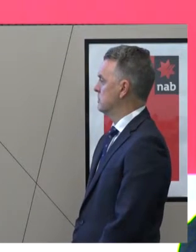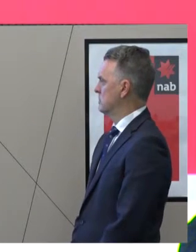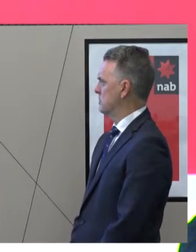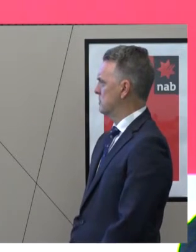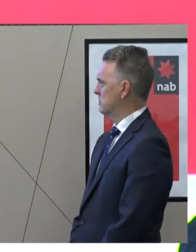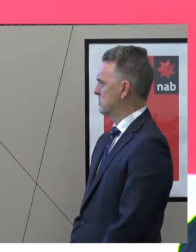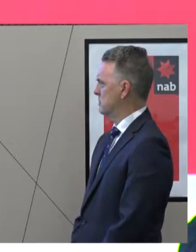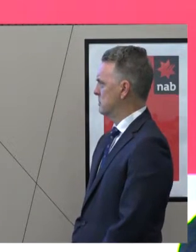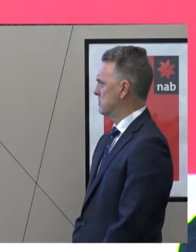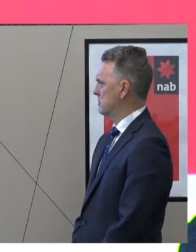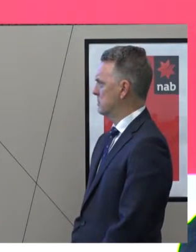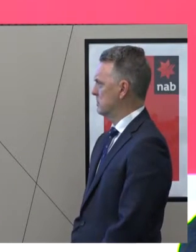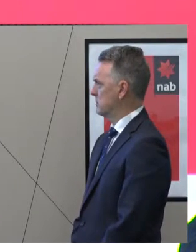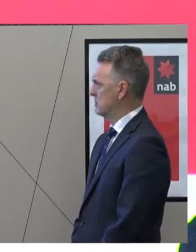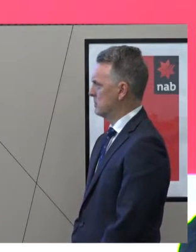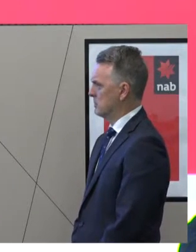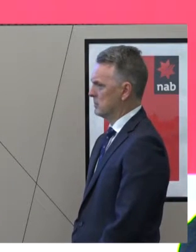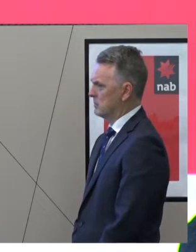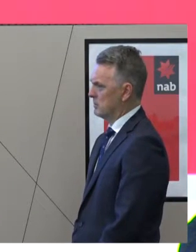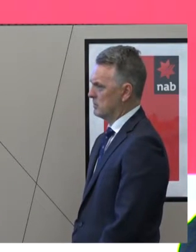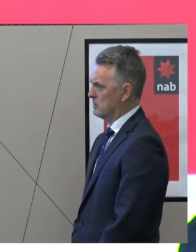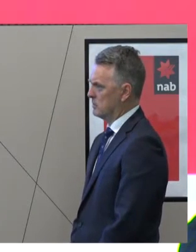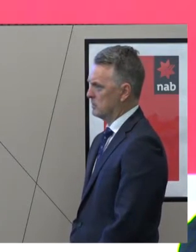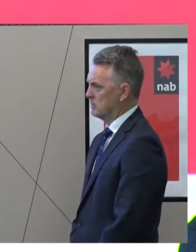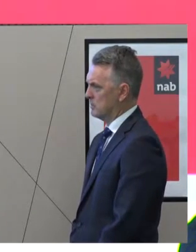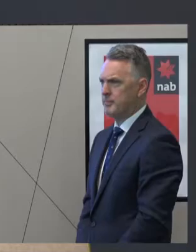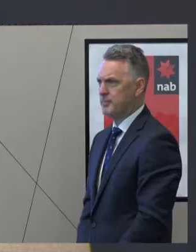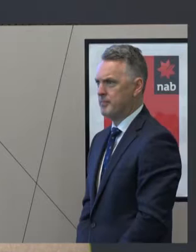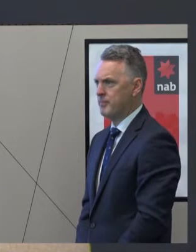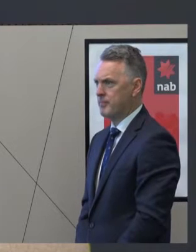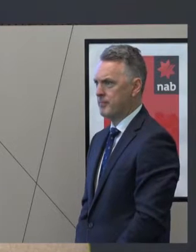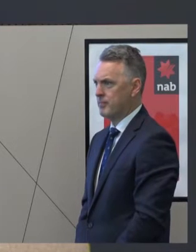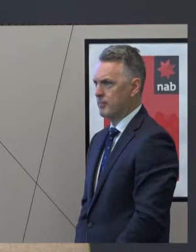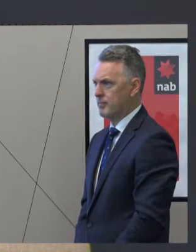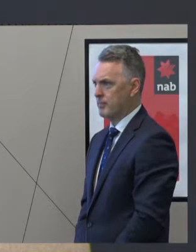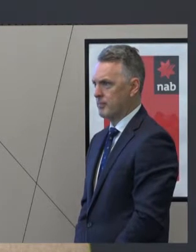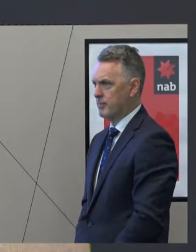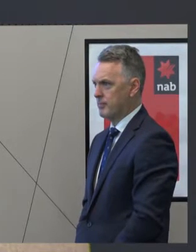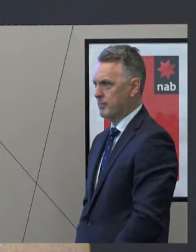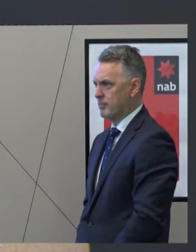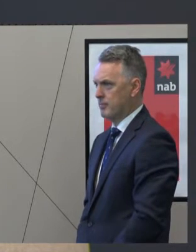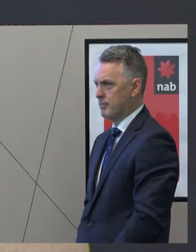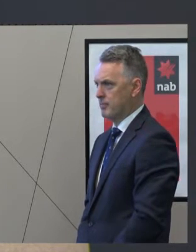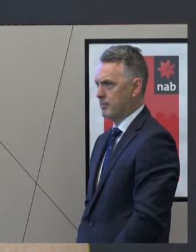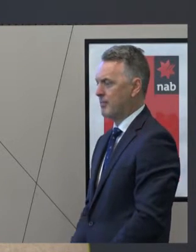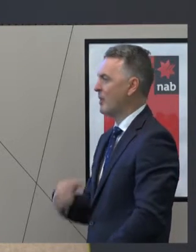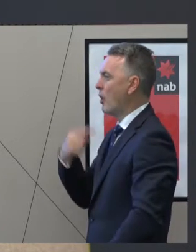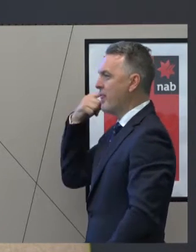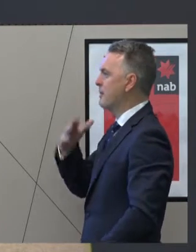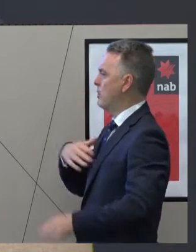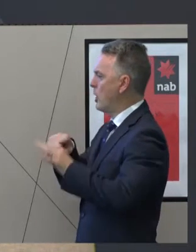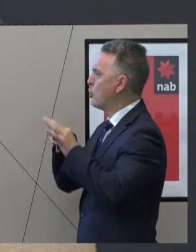systemic barriers, there are so many, and how that has an impact is another question. This is probably a question for